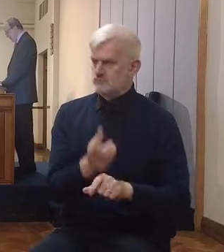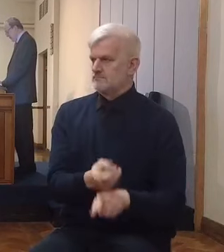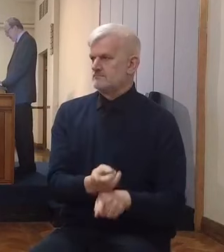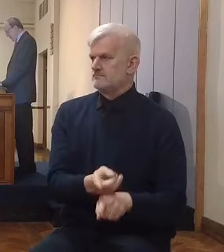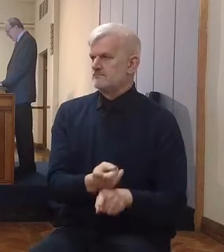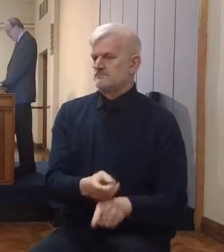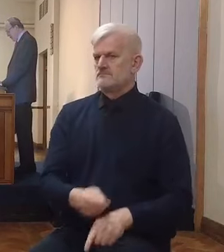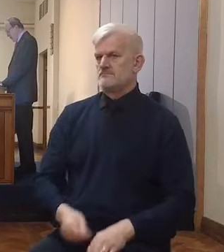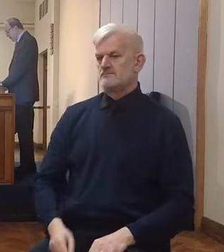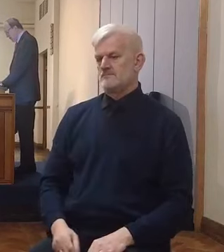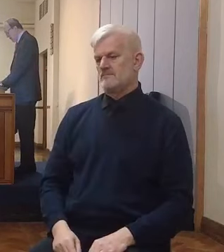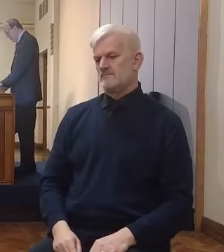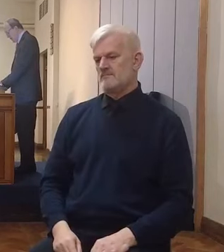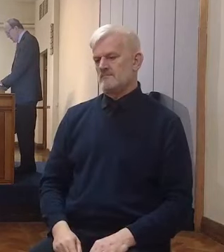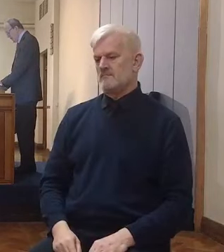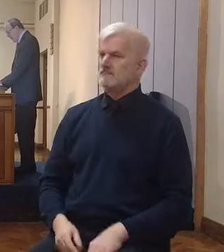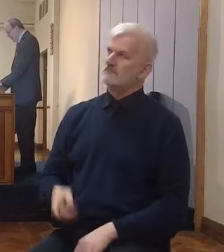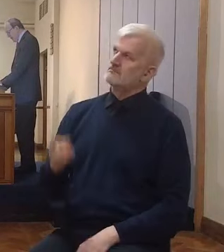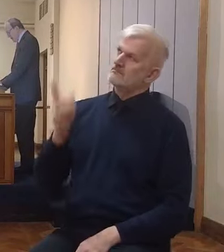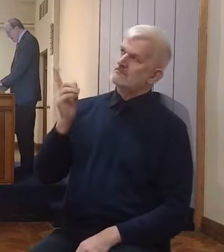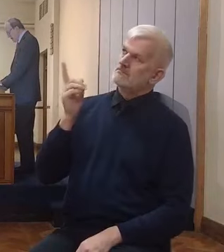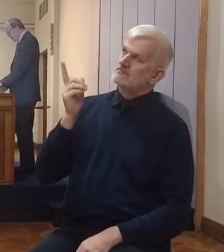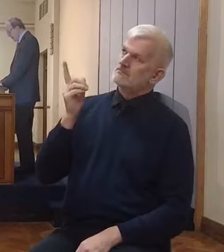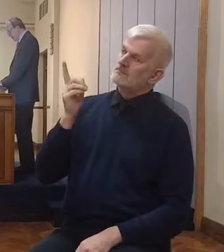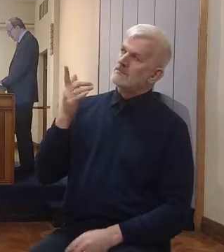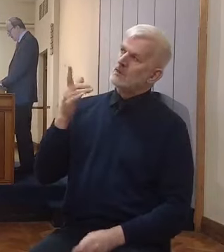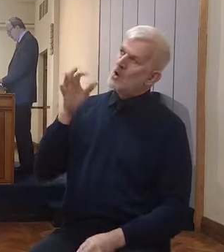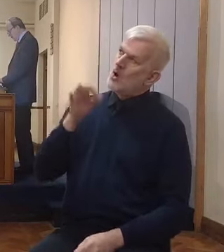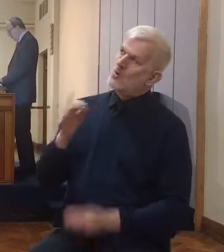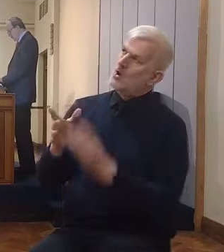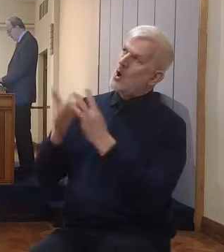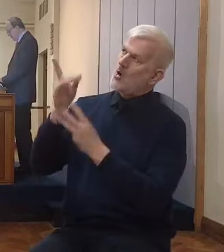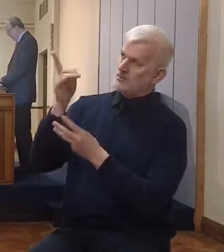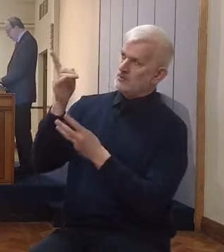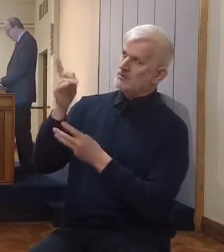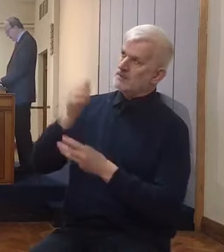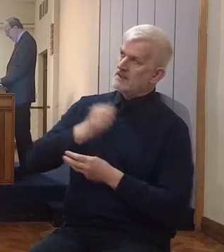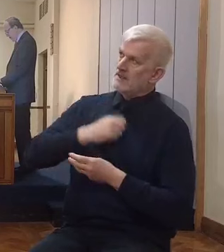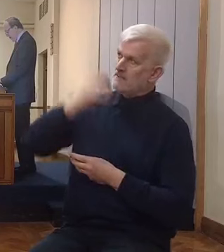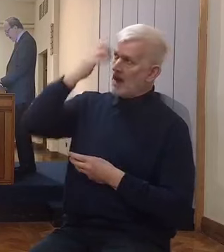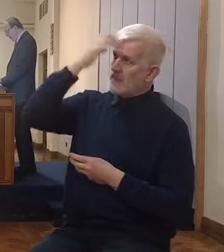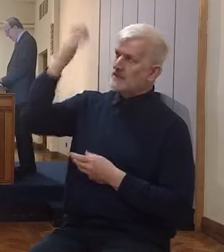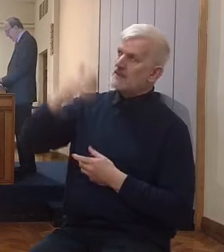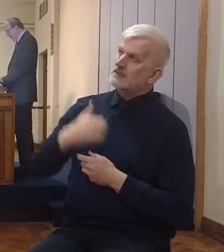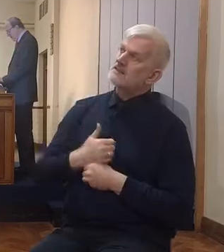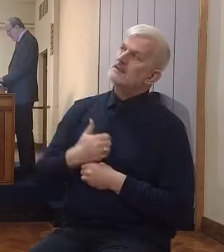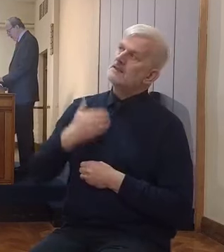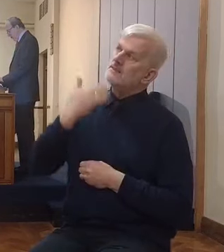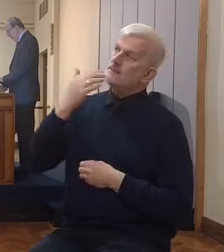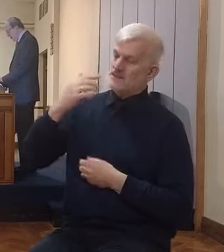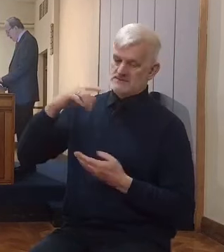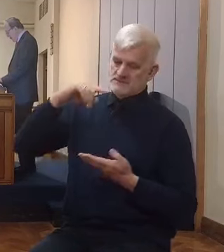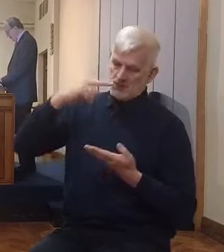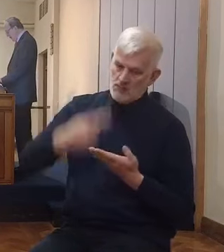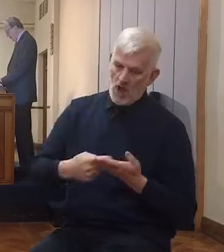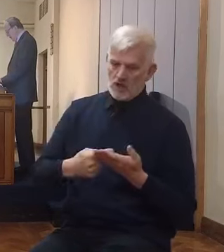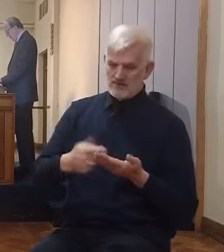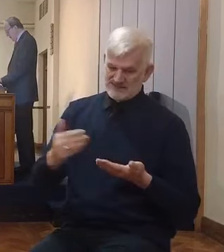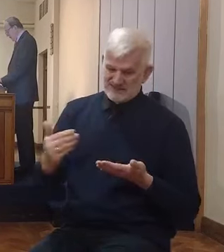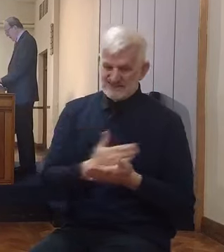art my King, O God, command deliverances for Jacob. Through